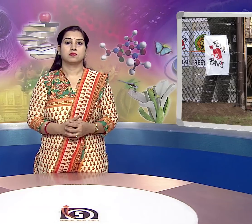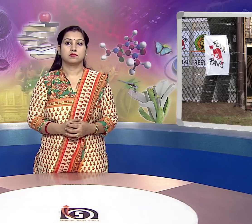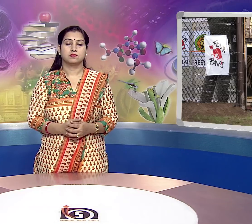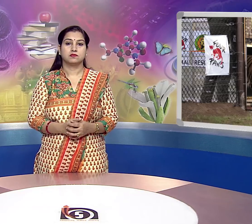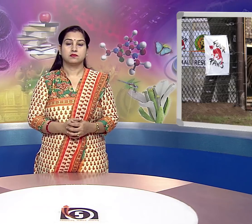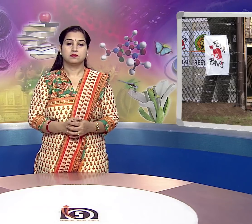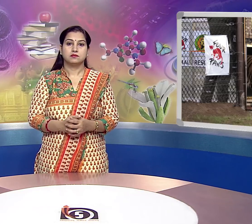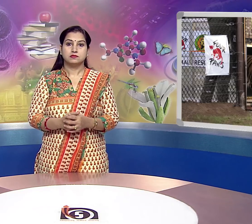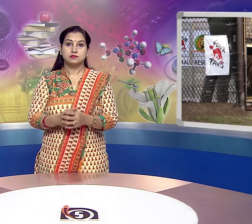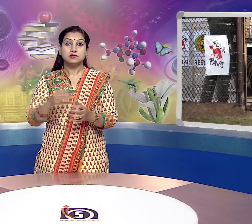out of the circus tent